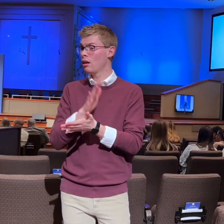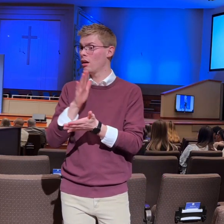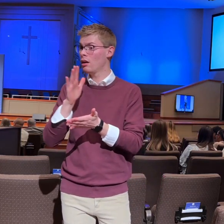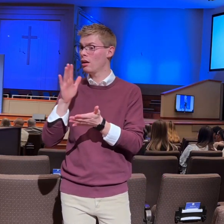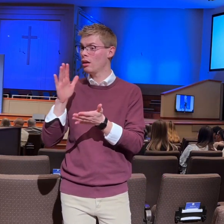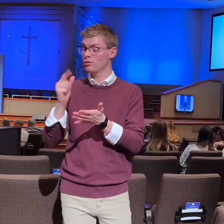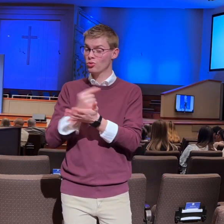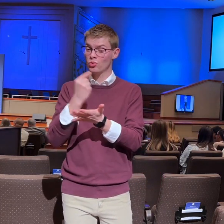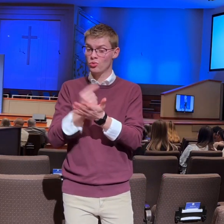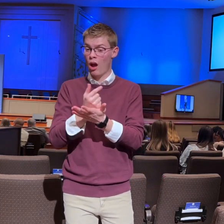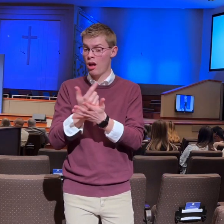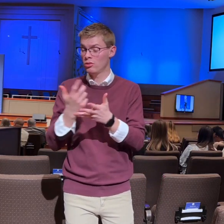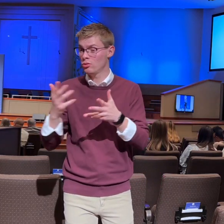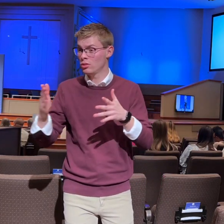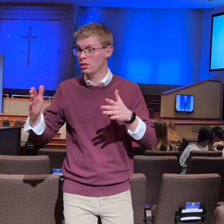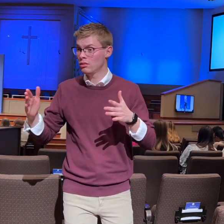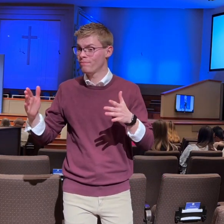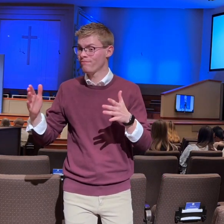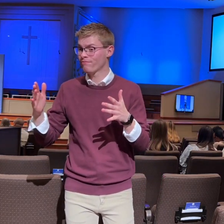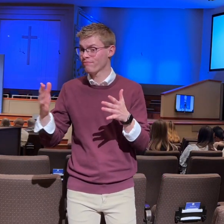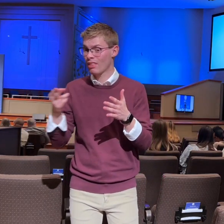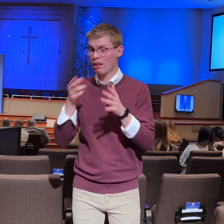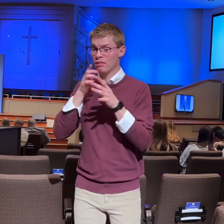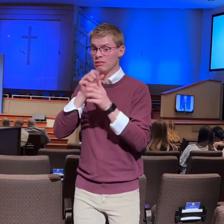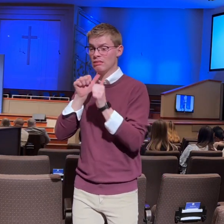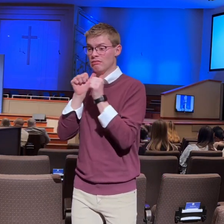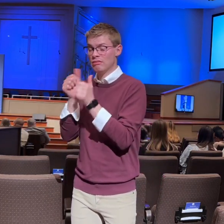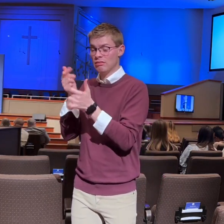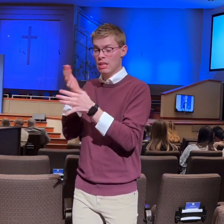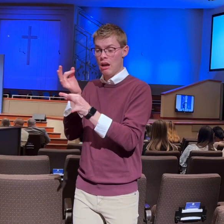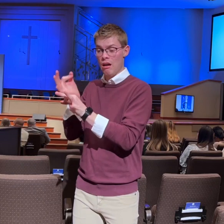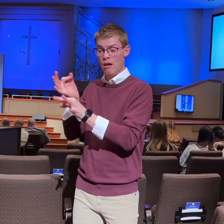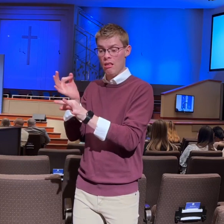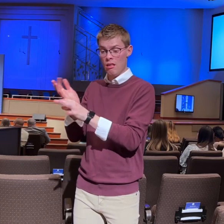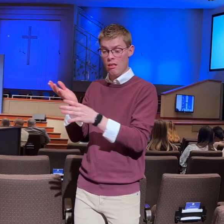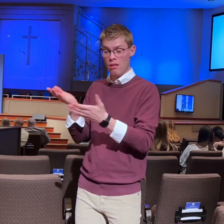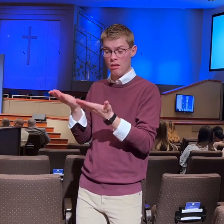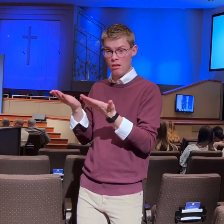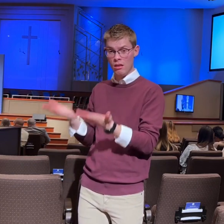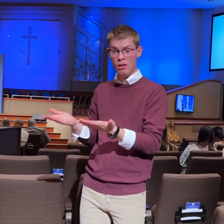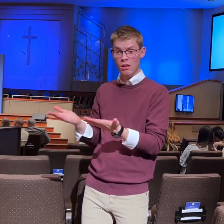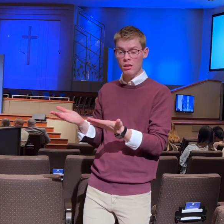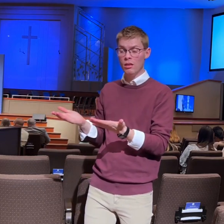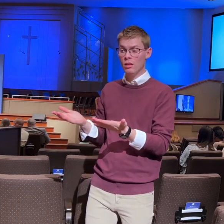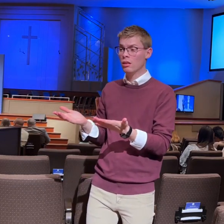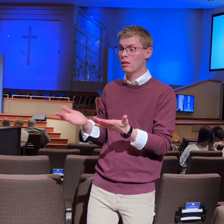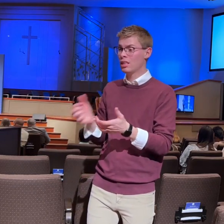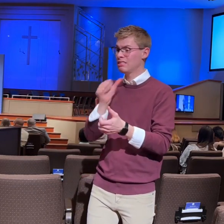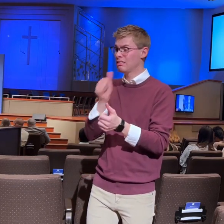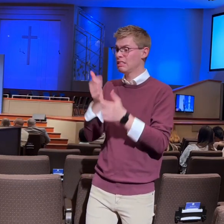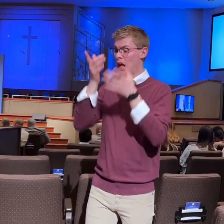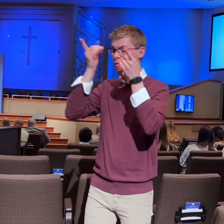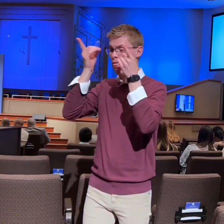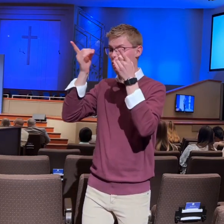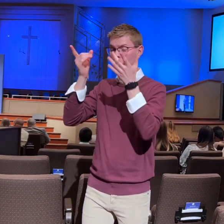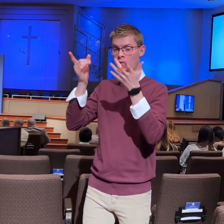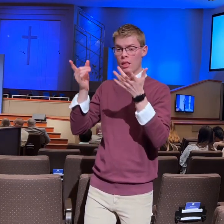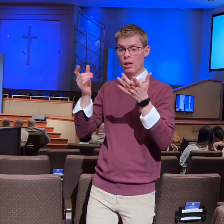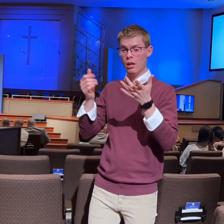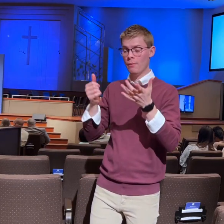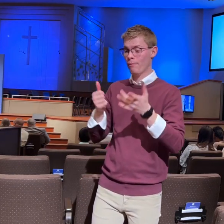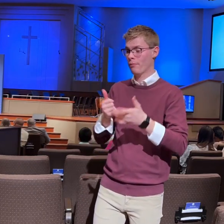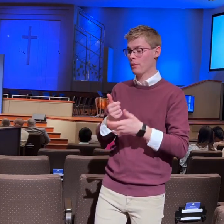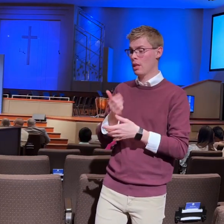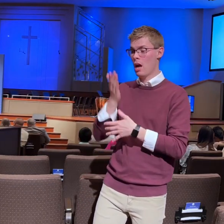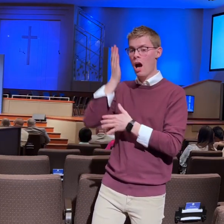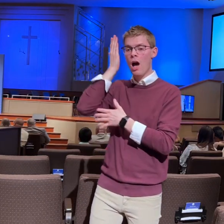book, now some of them do squirrely things that make me feel uncomfortable, but I'm telling you, if we ever had one that denied the doctrines of the word of God, I wouldn't hesitate one minute